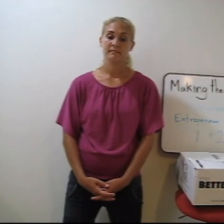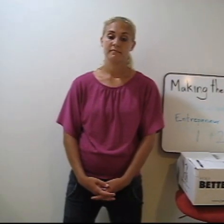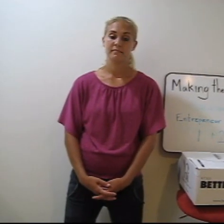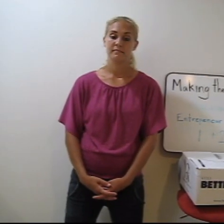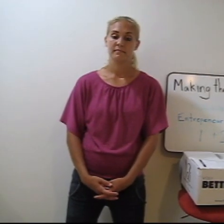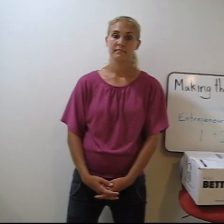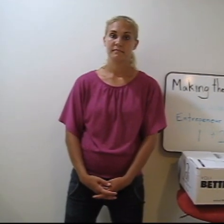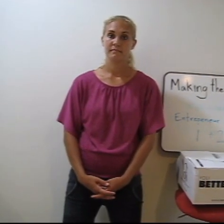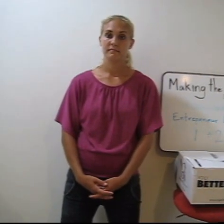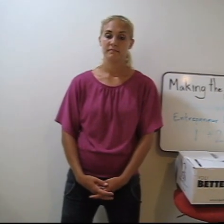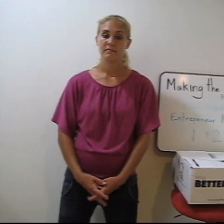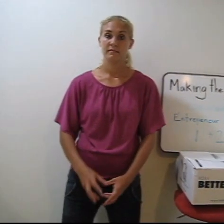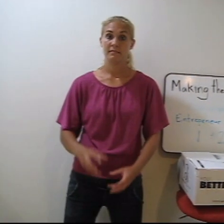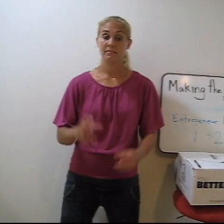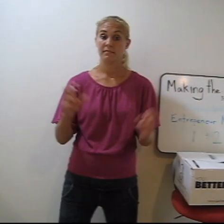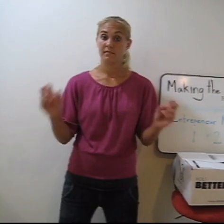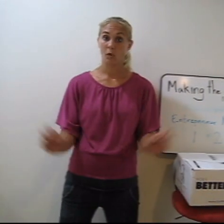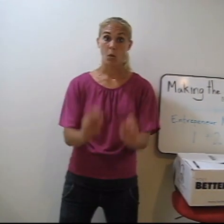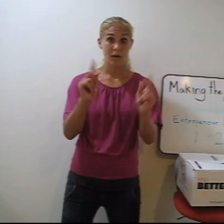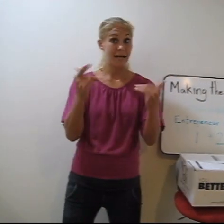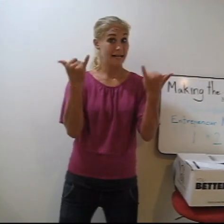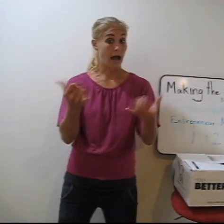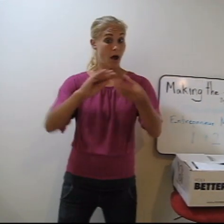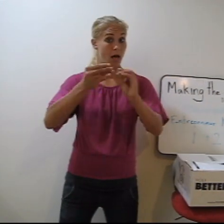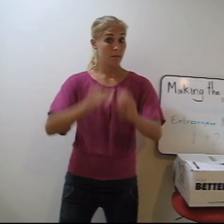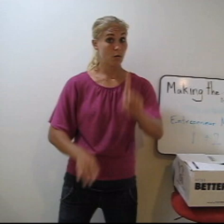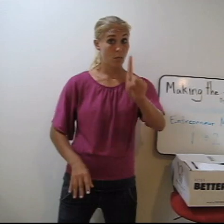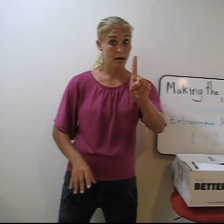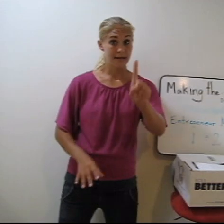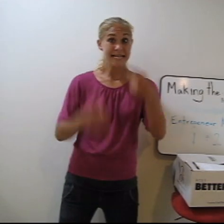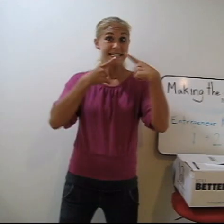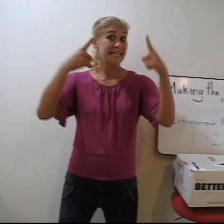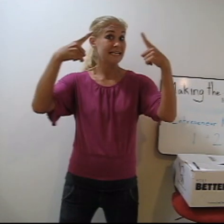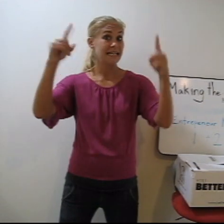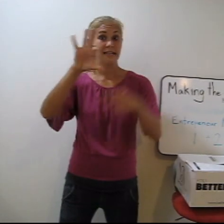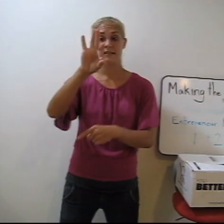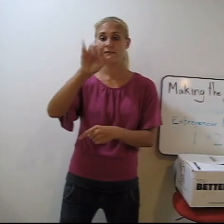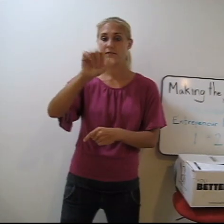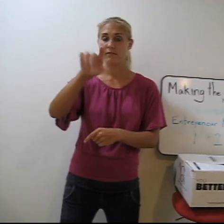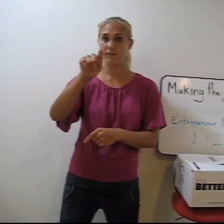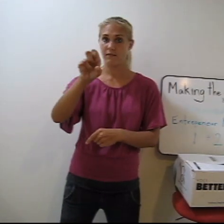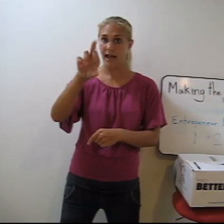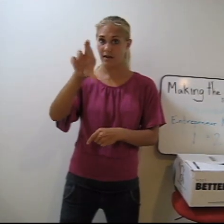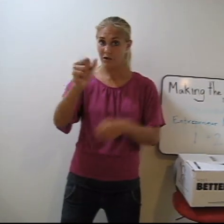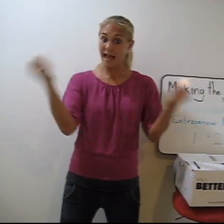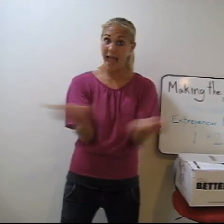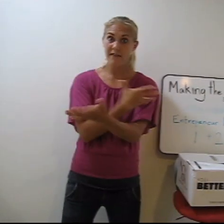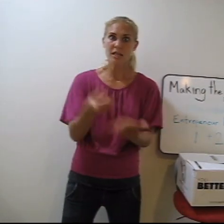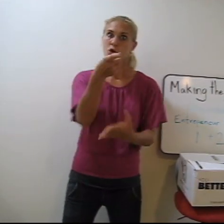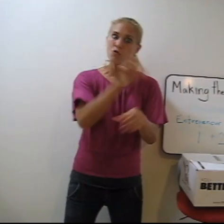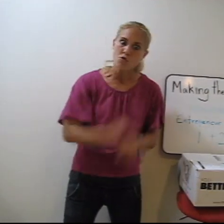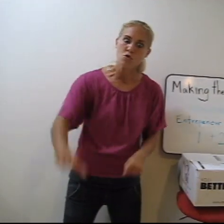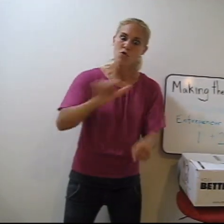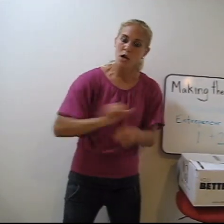Ready? Okay, here's number one. Success factors. Everything you've worked hard to accumulate up till